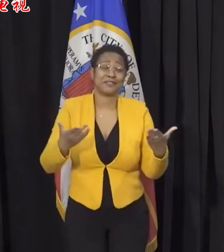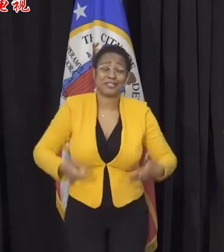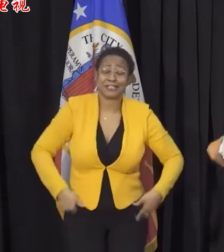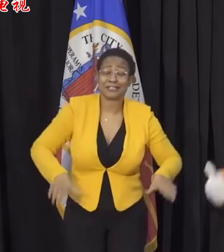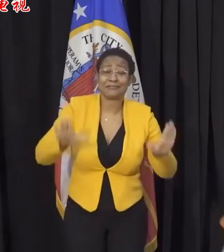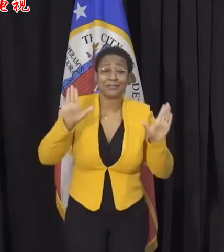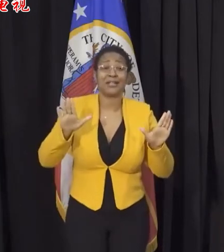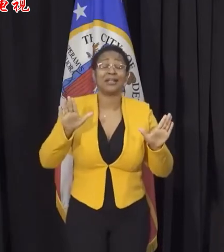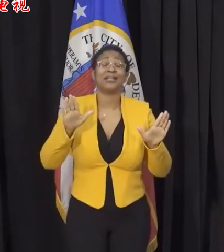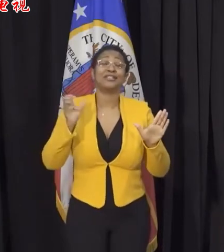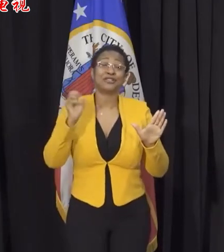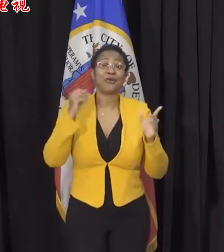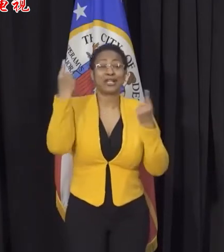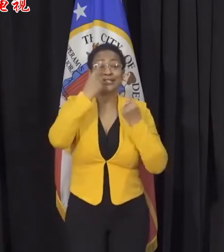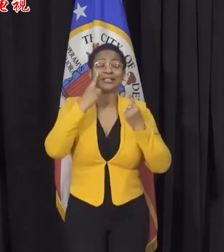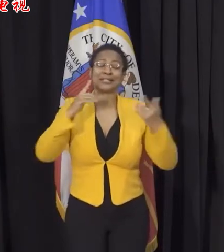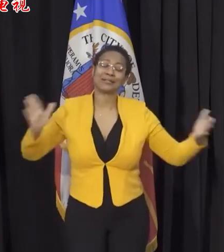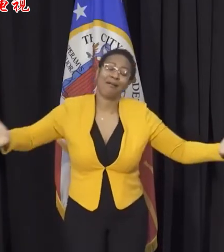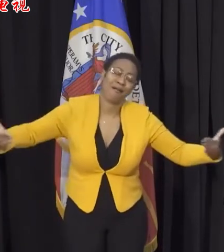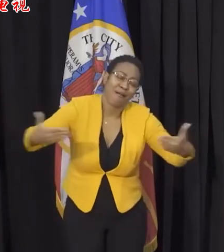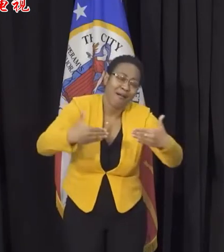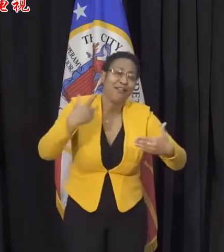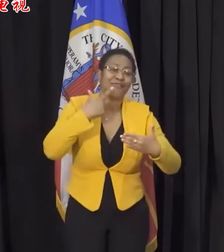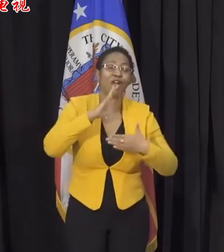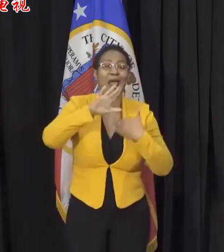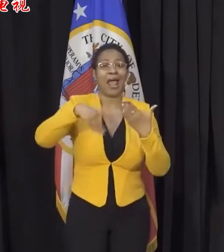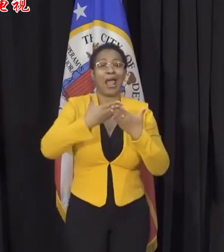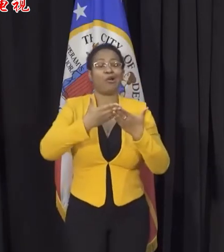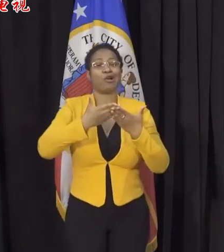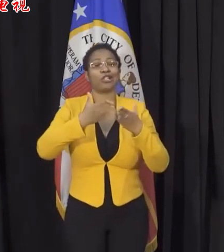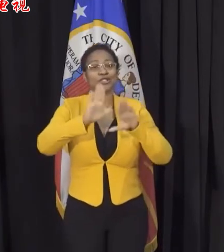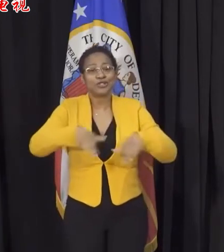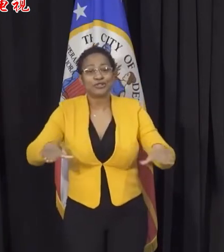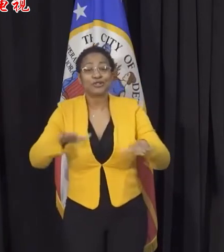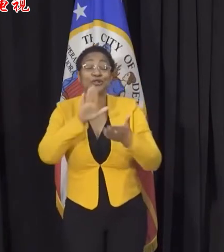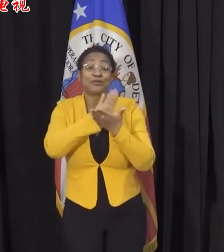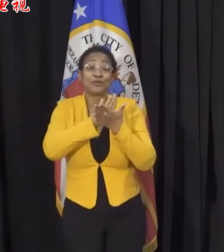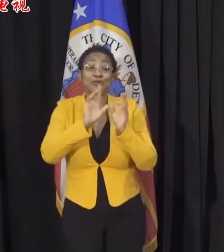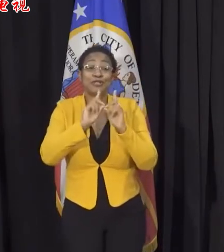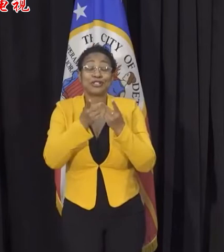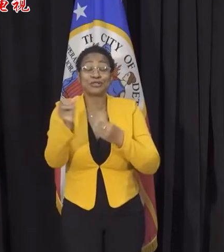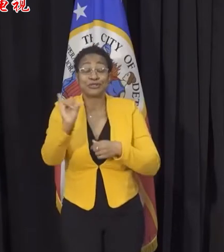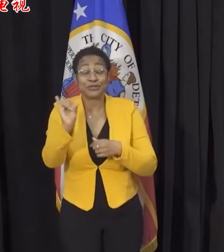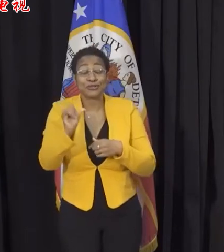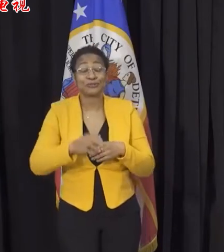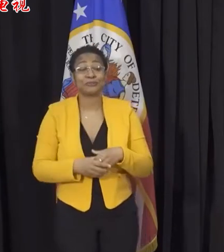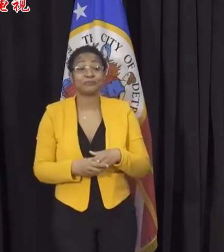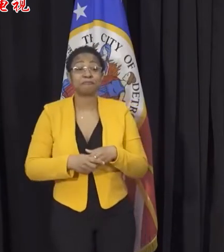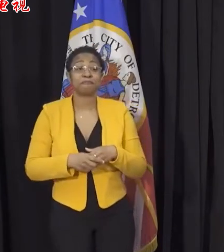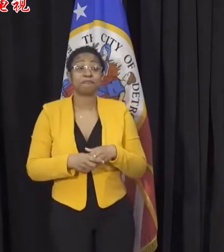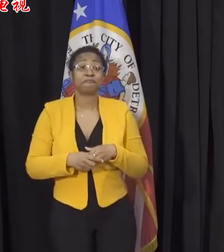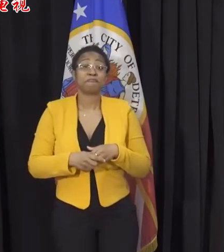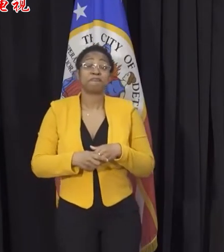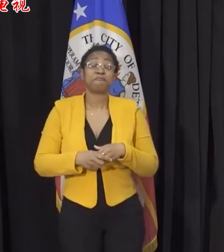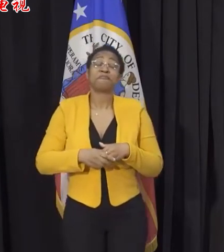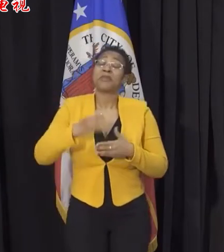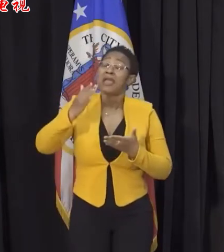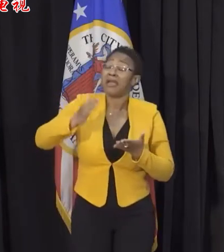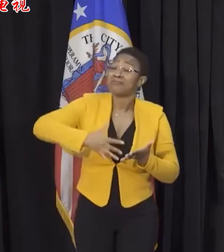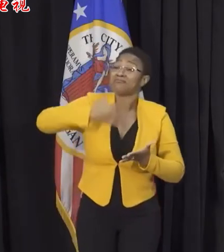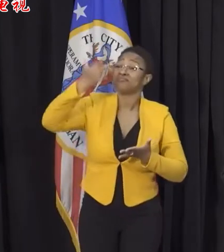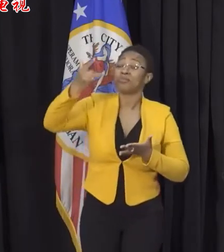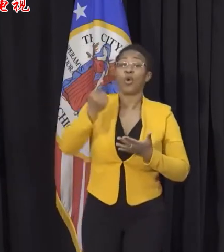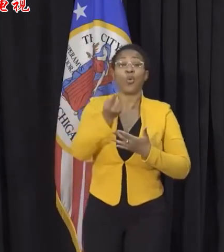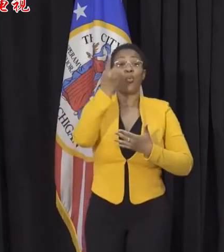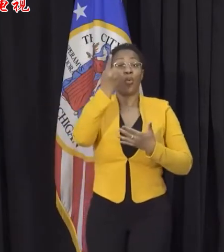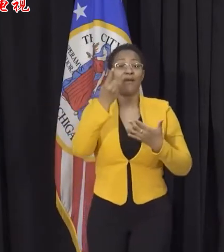this a collective hug for our children and for the school district. And let me say this, every now and then, one gets the opportunity to do